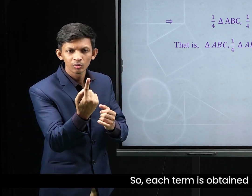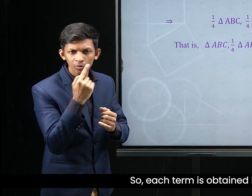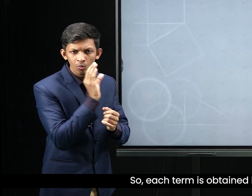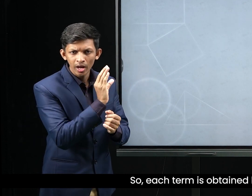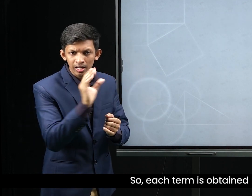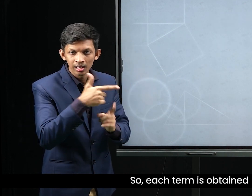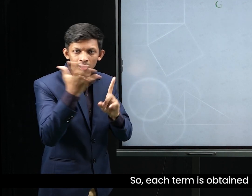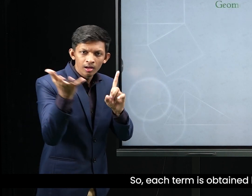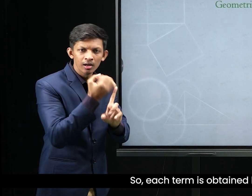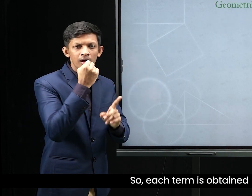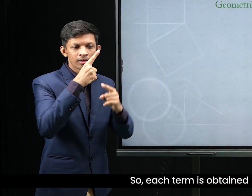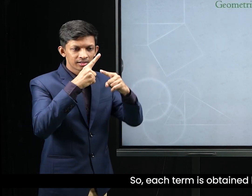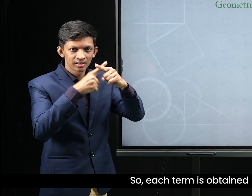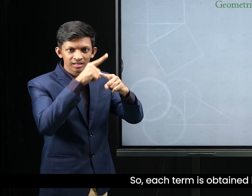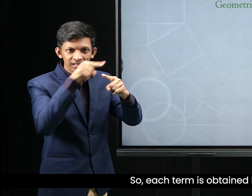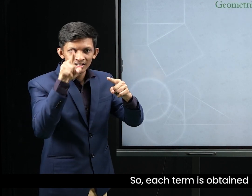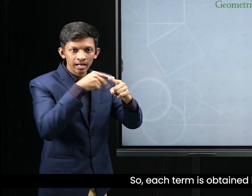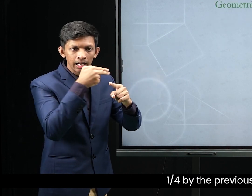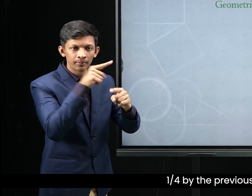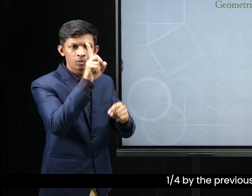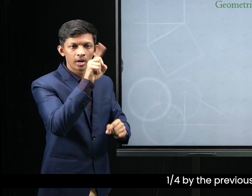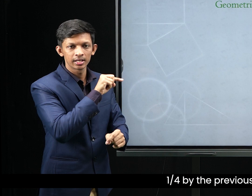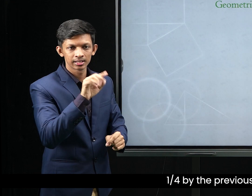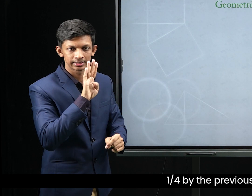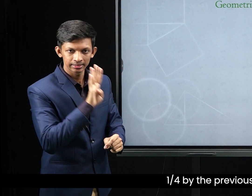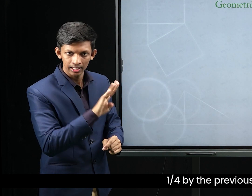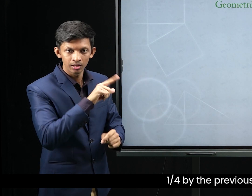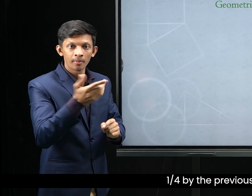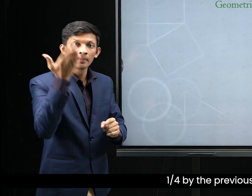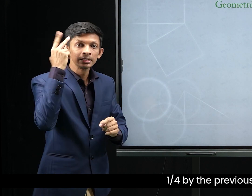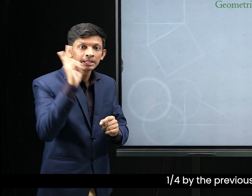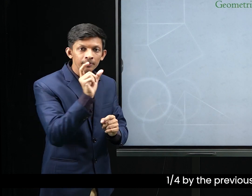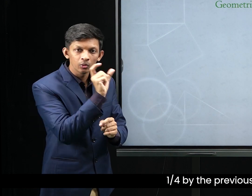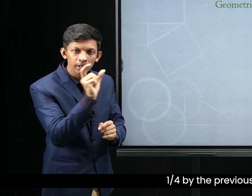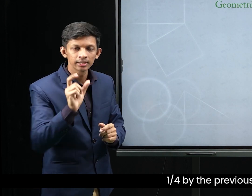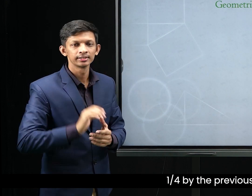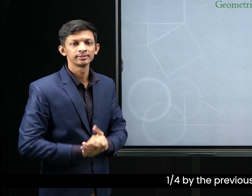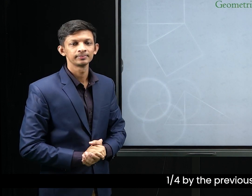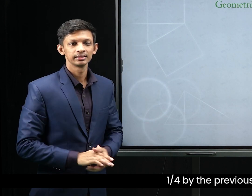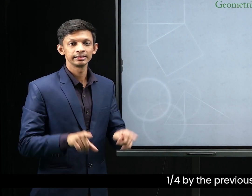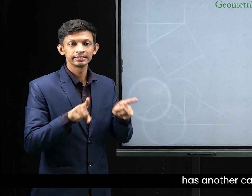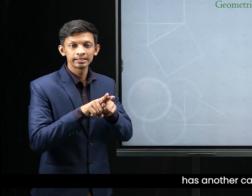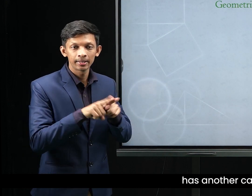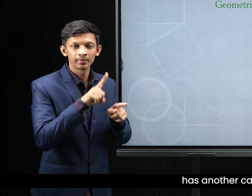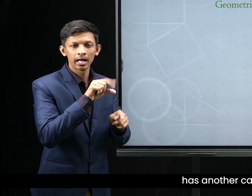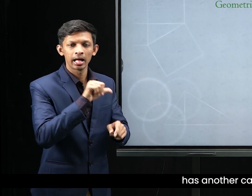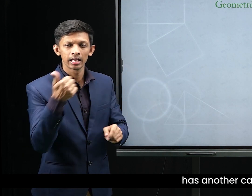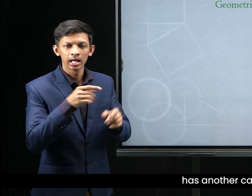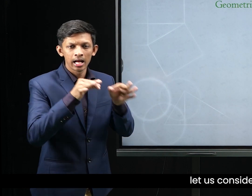So, each term is obtained by multiplying 1/4 by the previous term. As another case, let